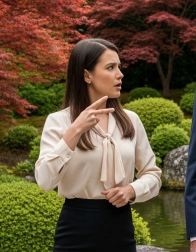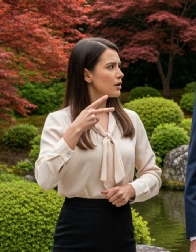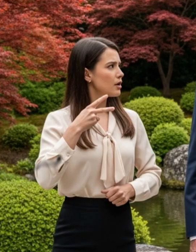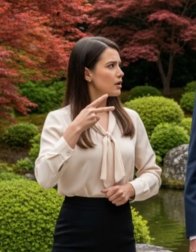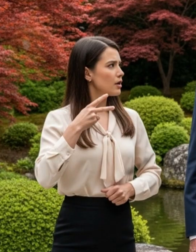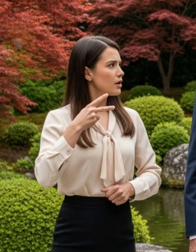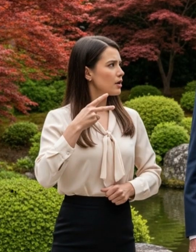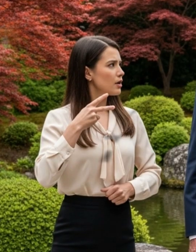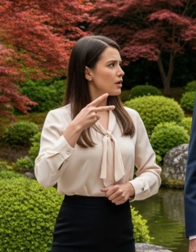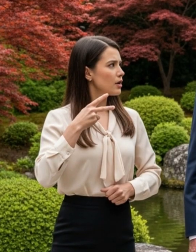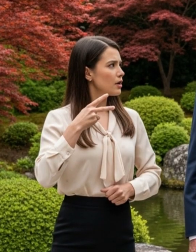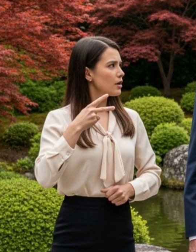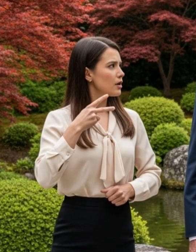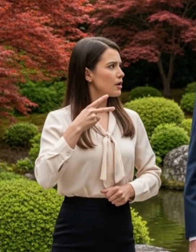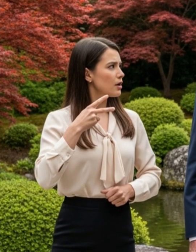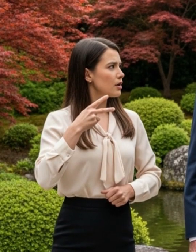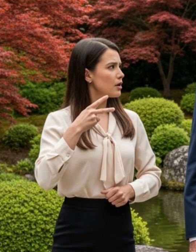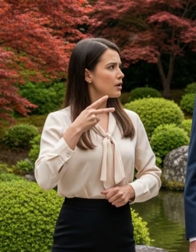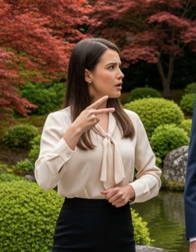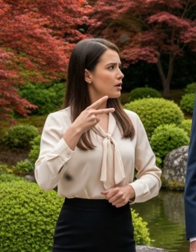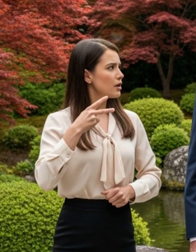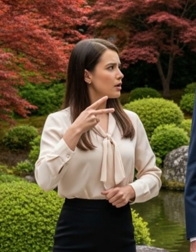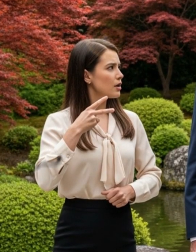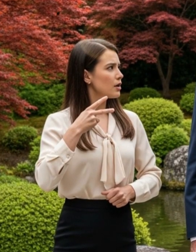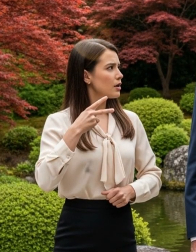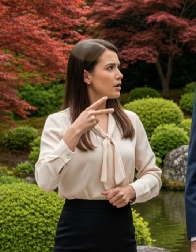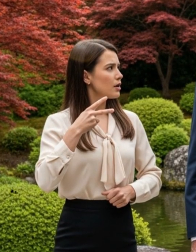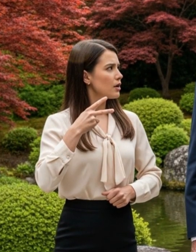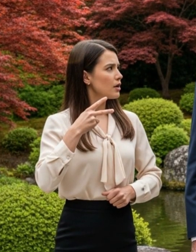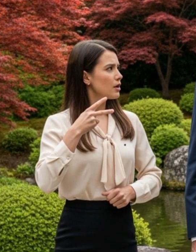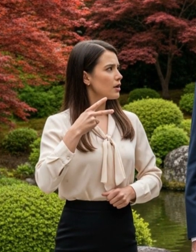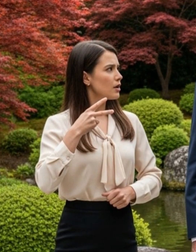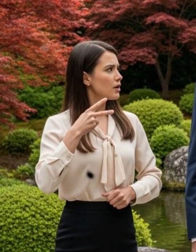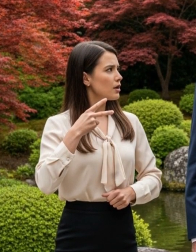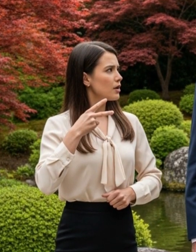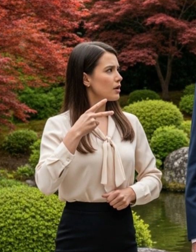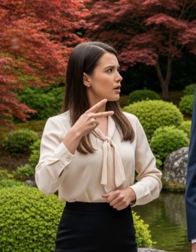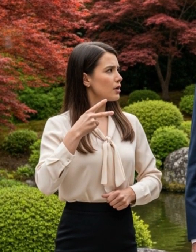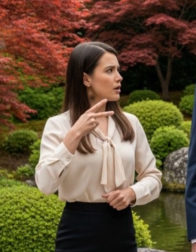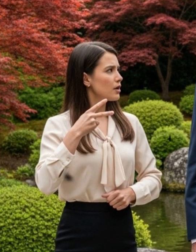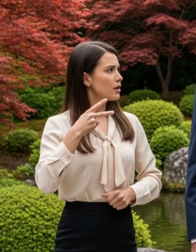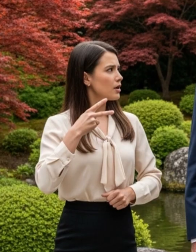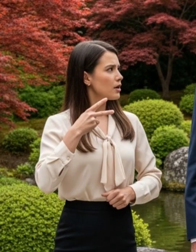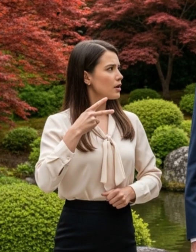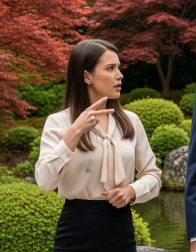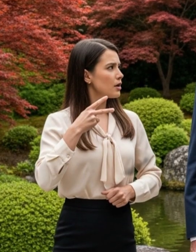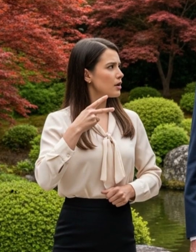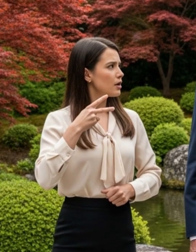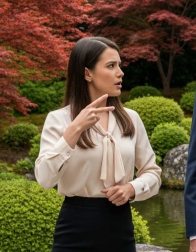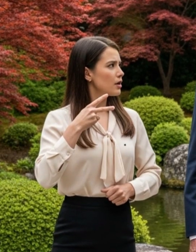hurt crossed Mr. Thorne's face before his business mask returned. "You've overstepped, Miss